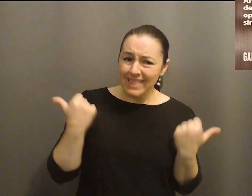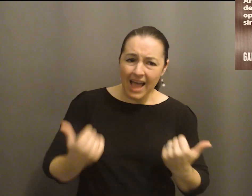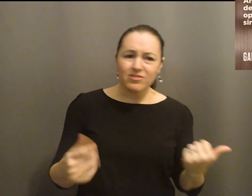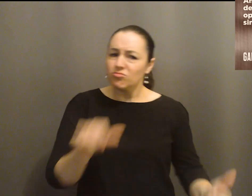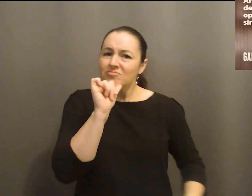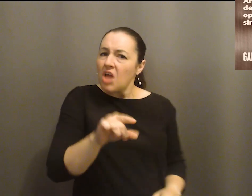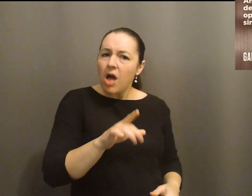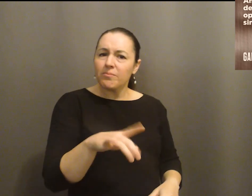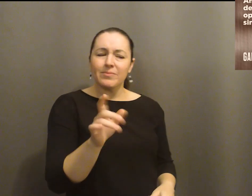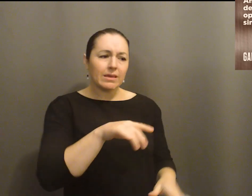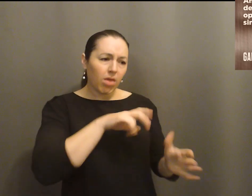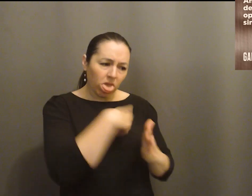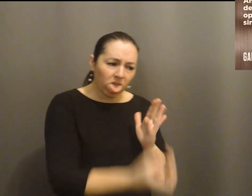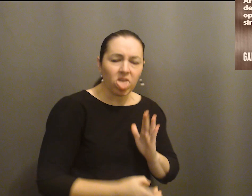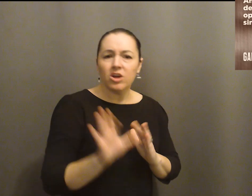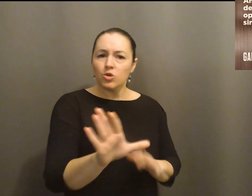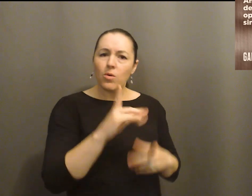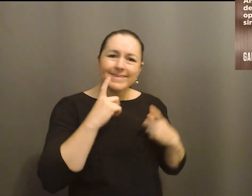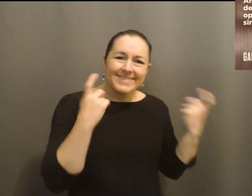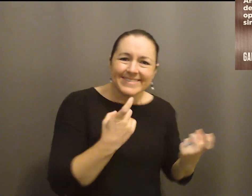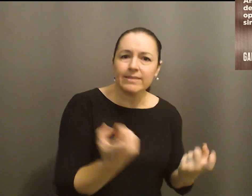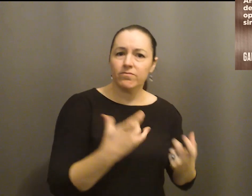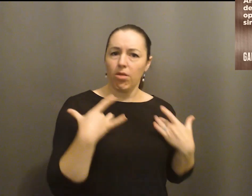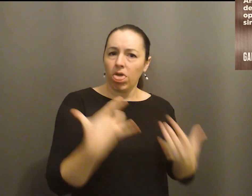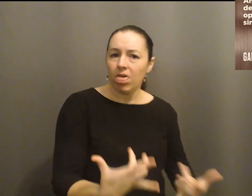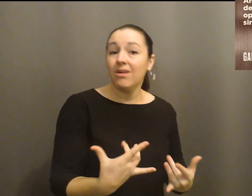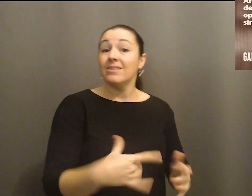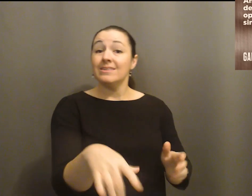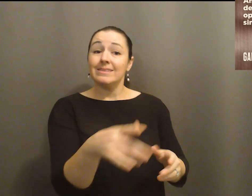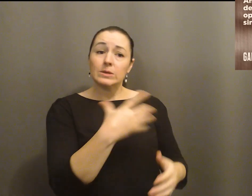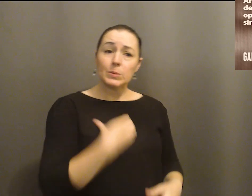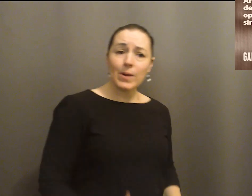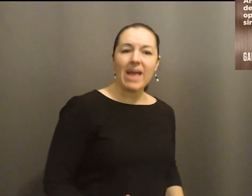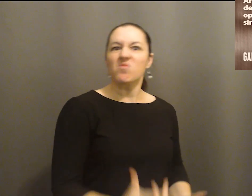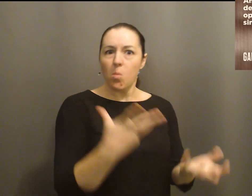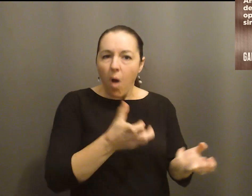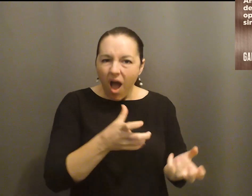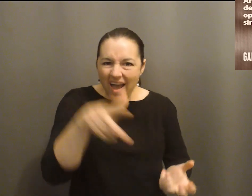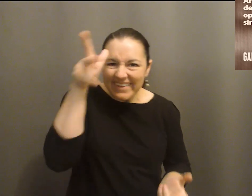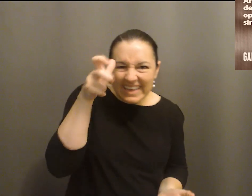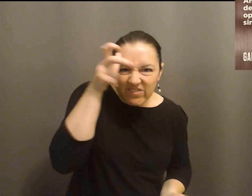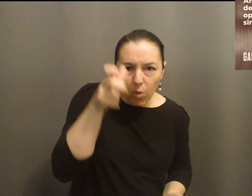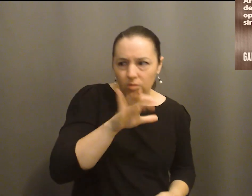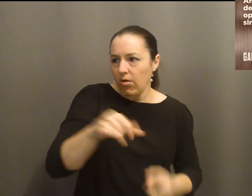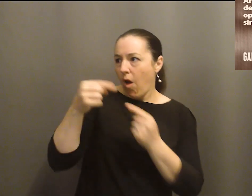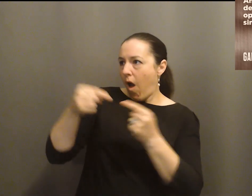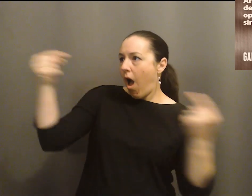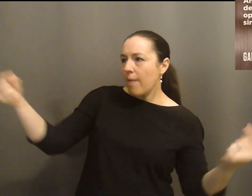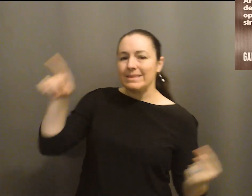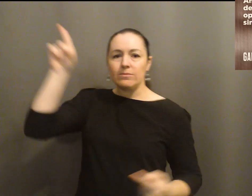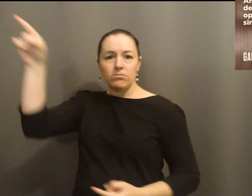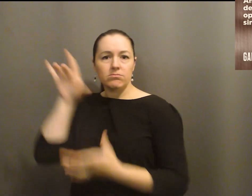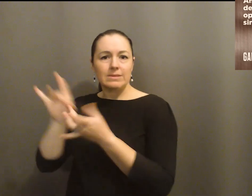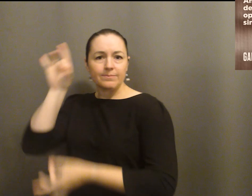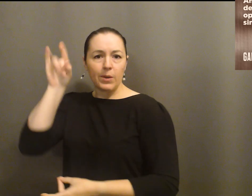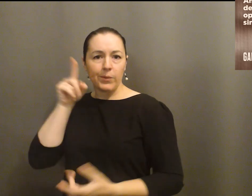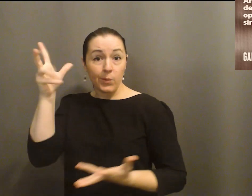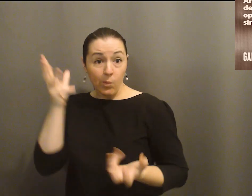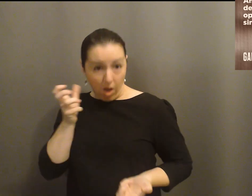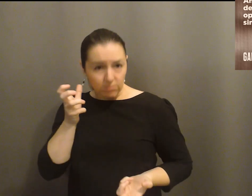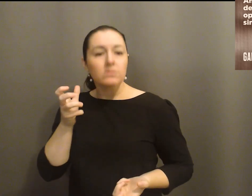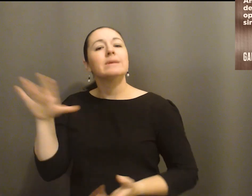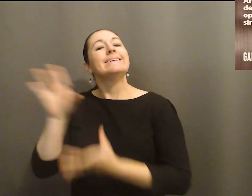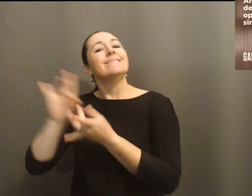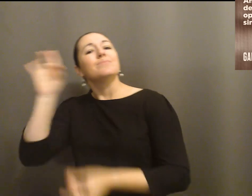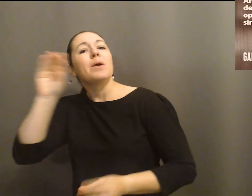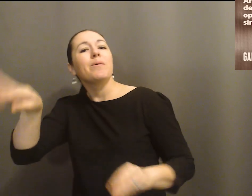doing what your sinful nature craves The sinful nature wants to do evil Which is just the opposite of what the Spirit wants And